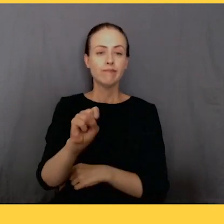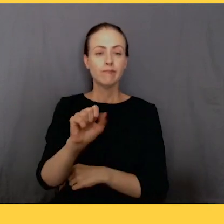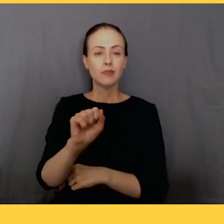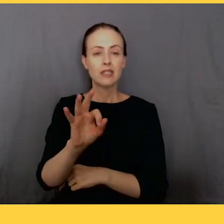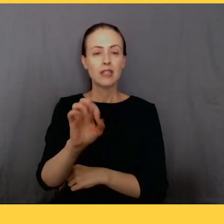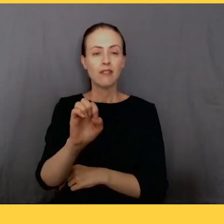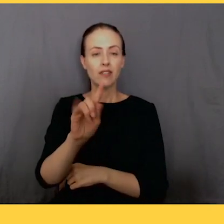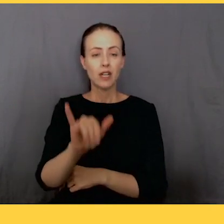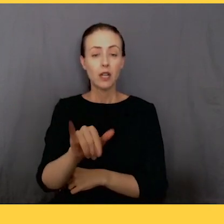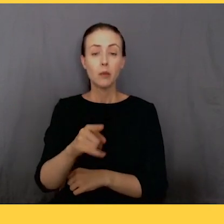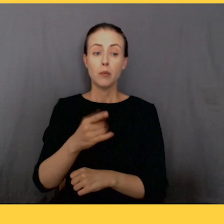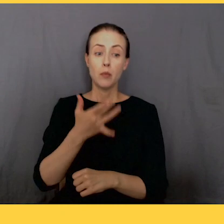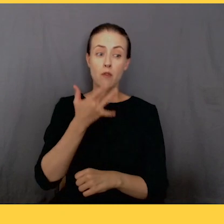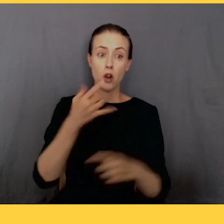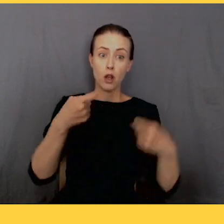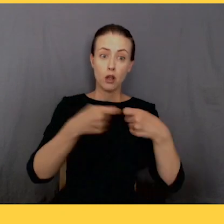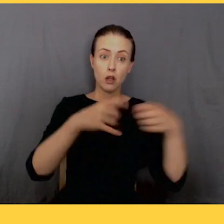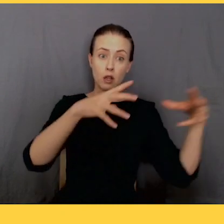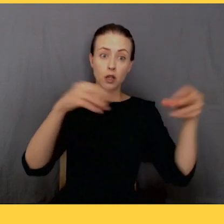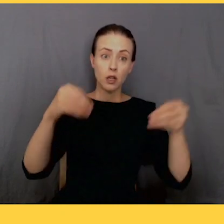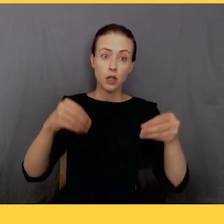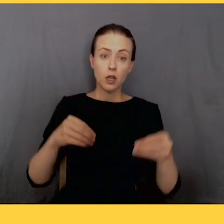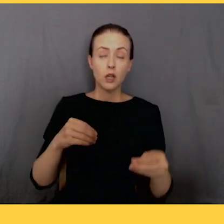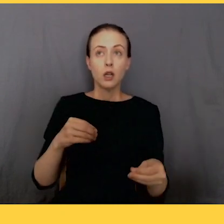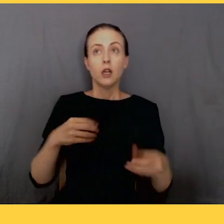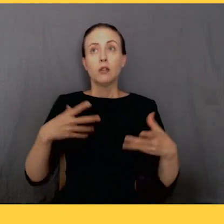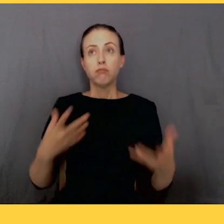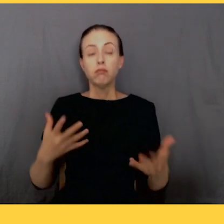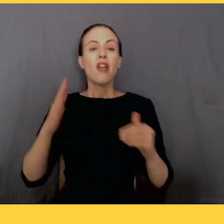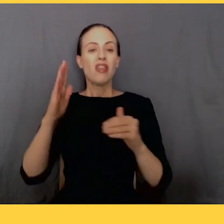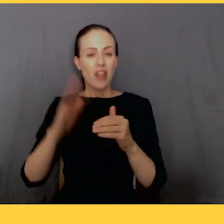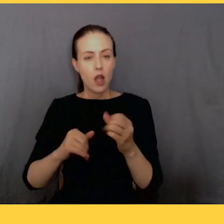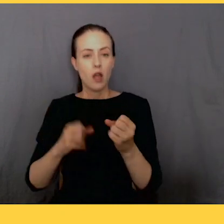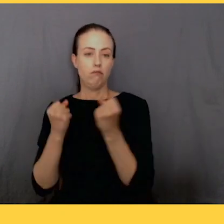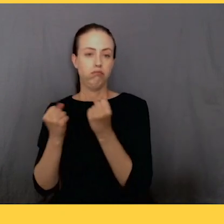than wildfires. Next slide.